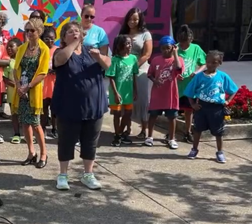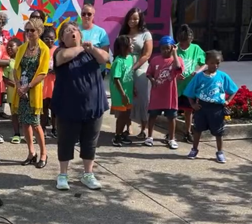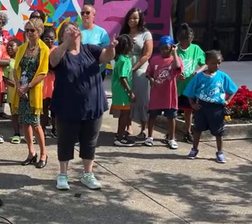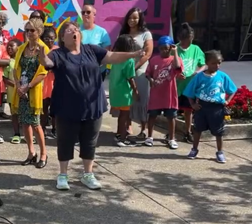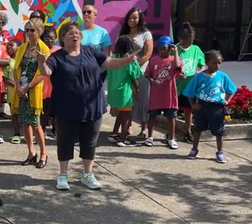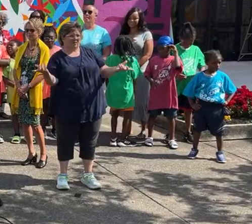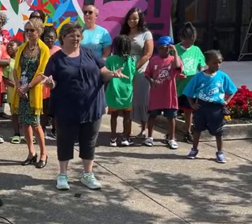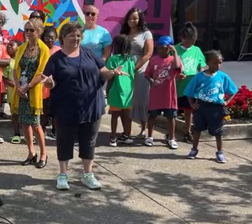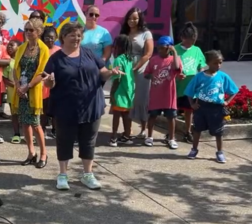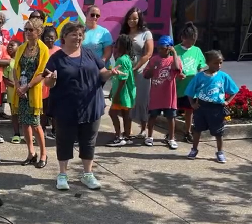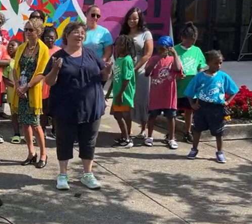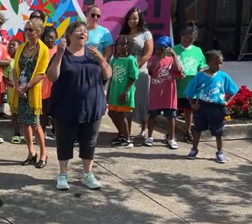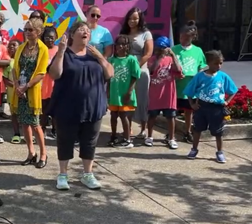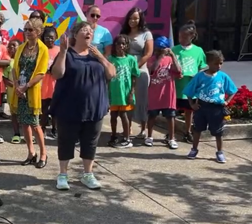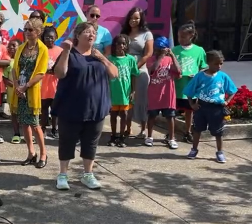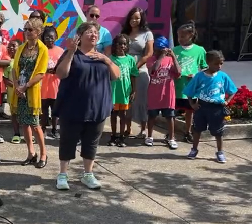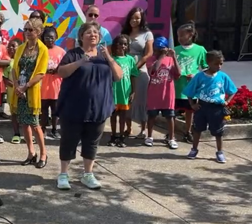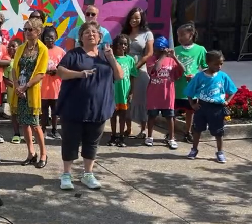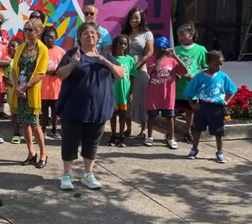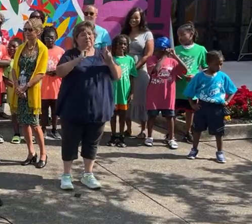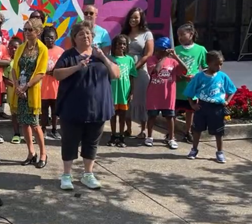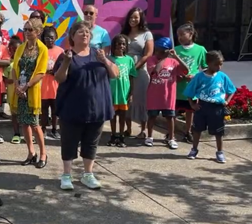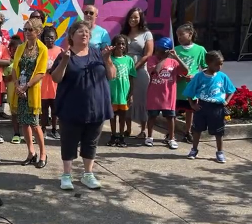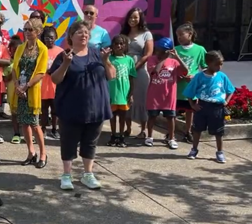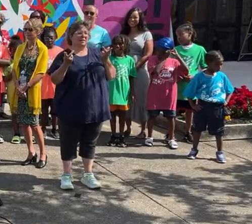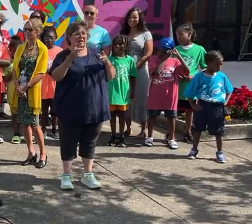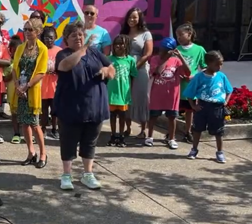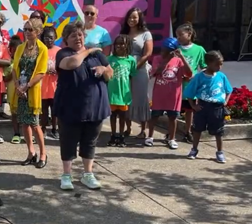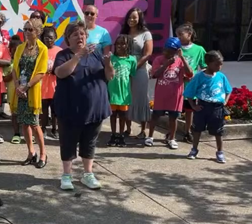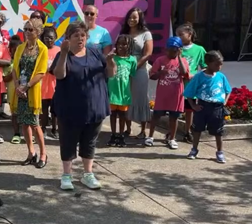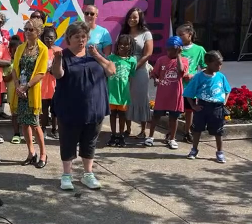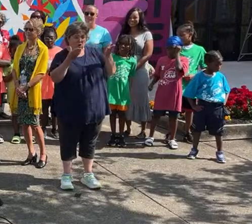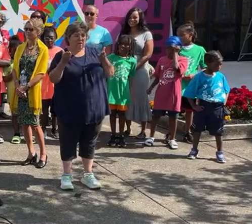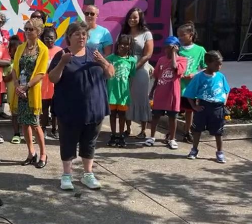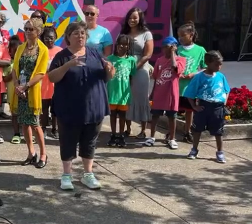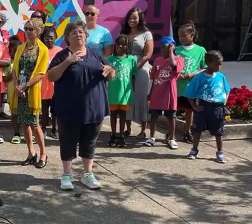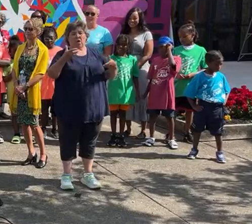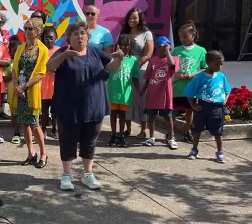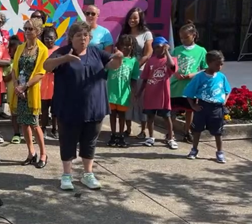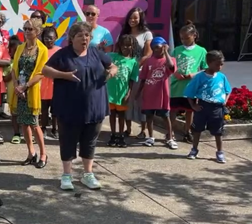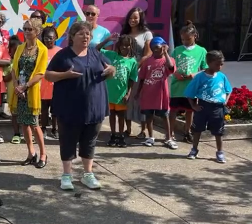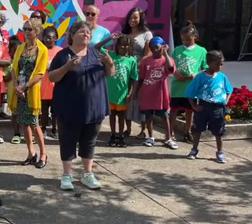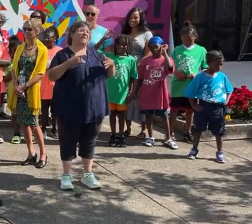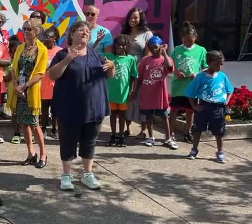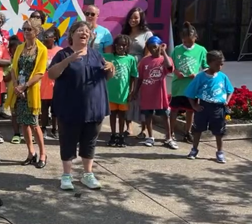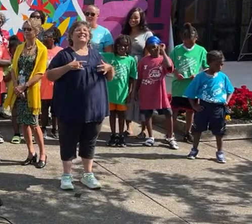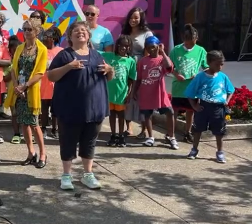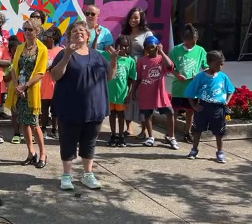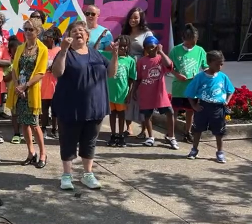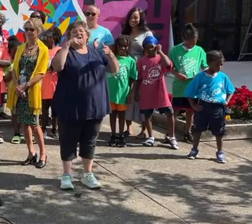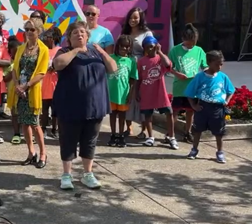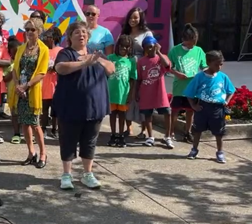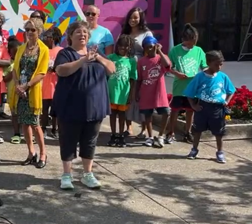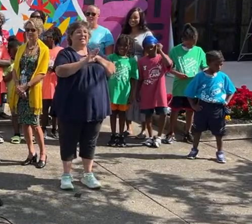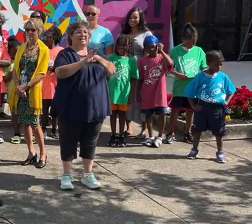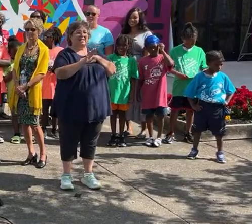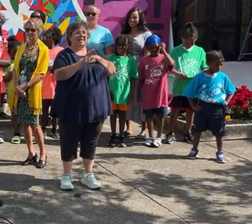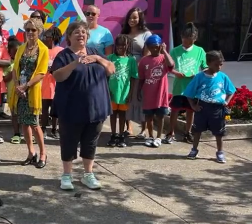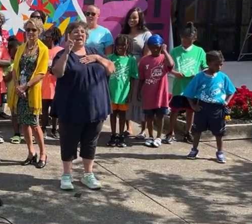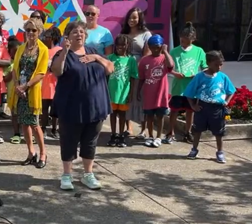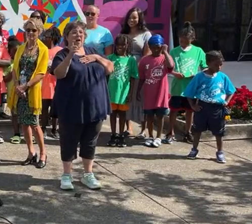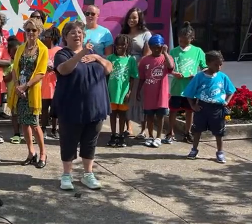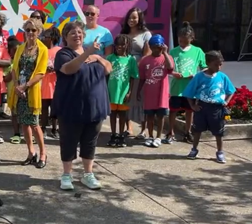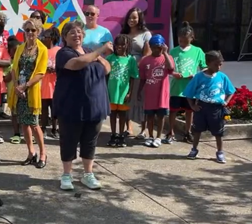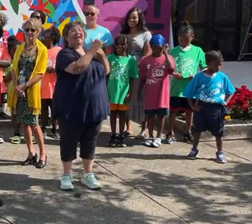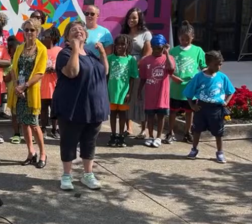everybody. And hopefully that all of the people that this clinic serves will feel welcome and feel delighted walking in and passing out now